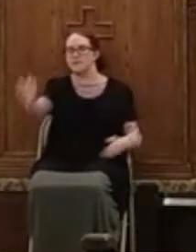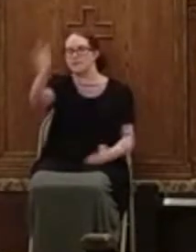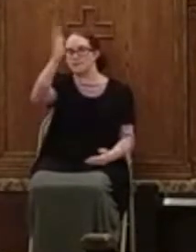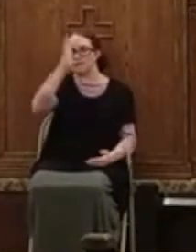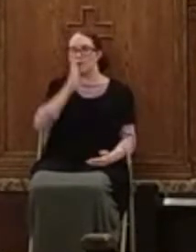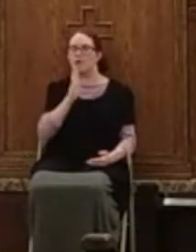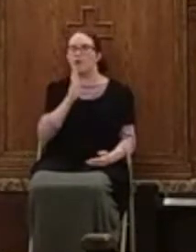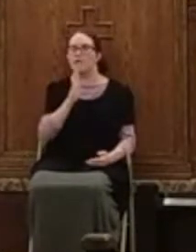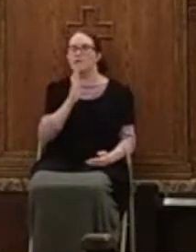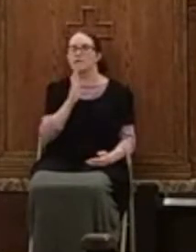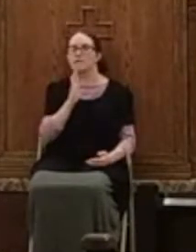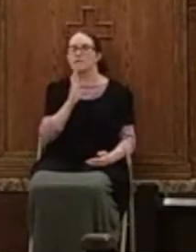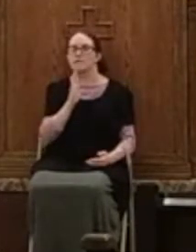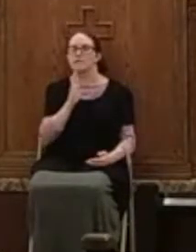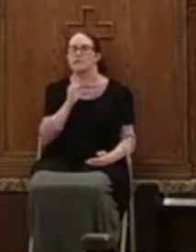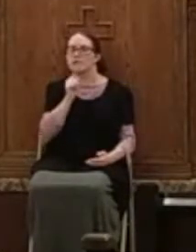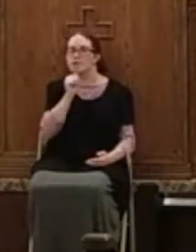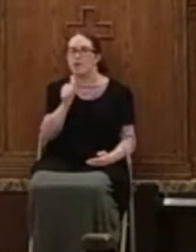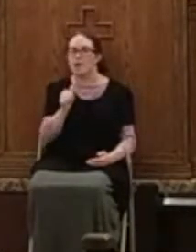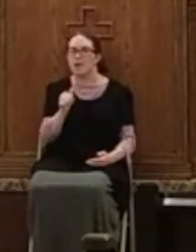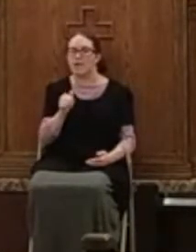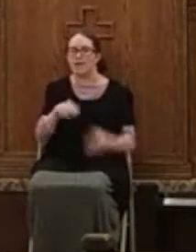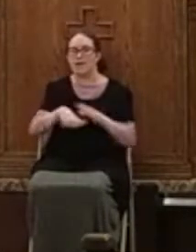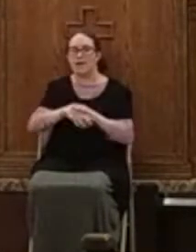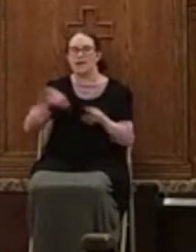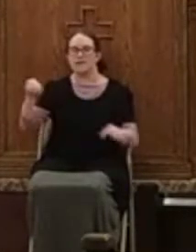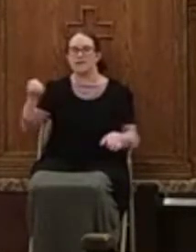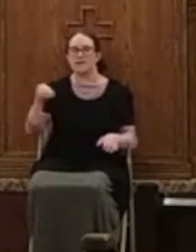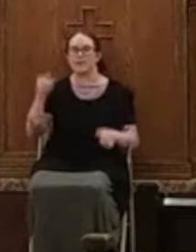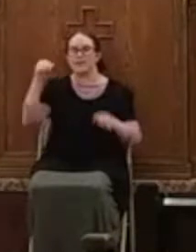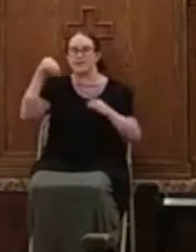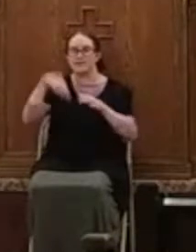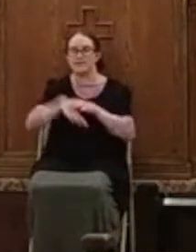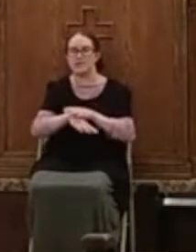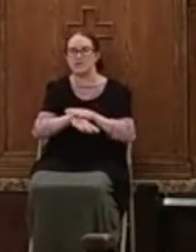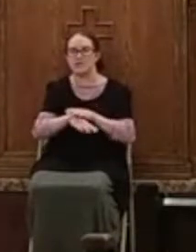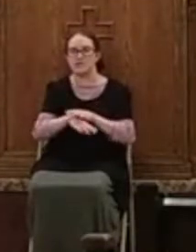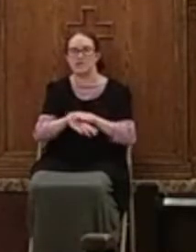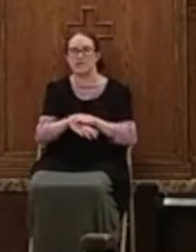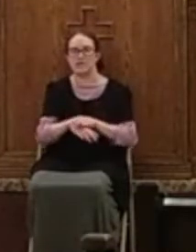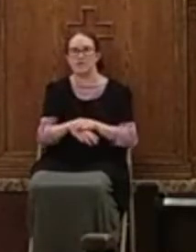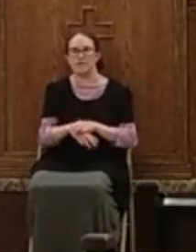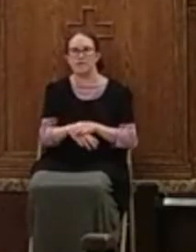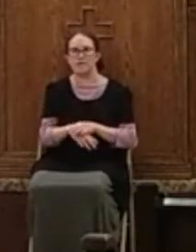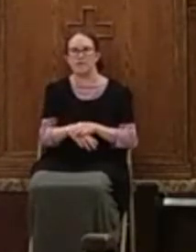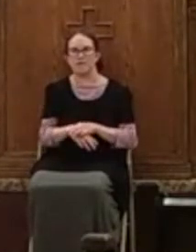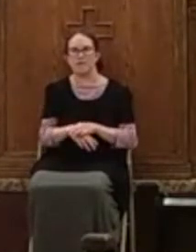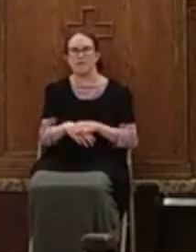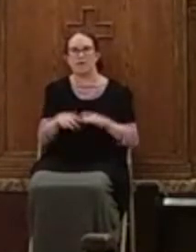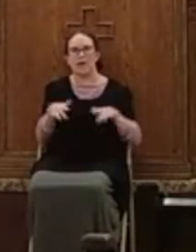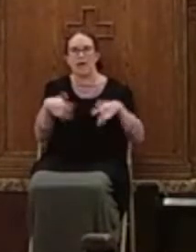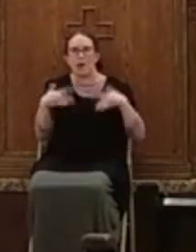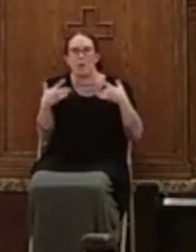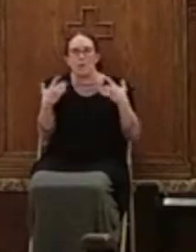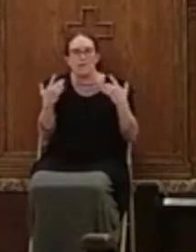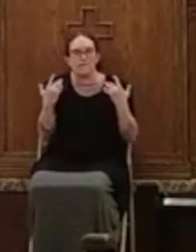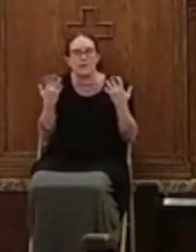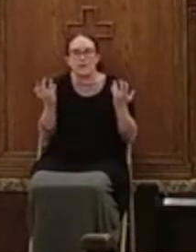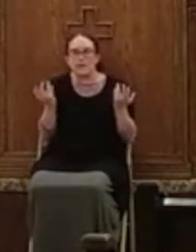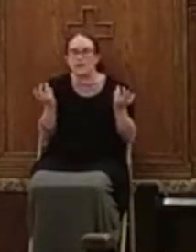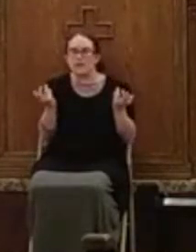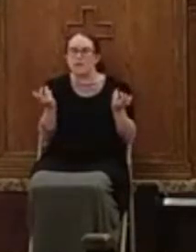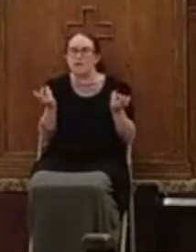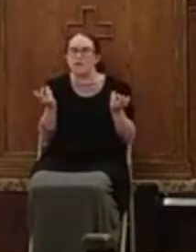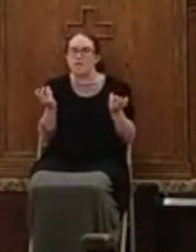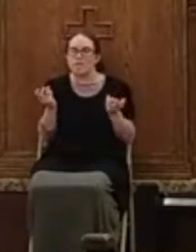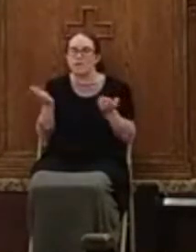God. Amen. And it's not an exterior thing. It's interior. You say, well, how do we feel it? How does all of us feel it? Have you ever